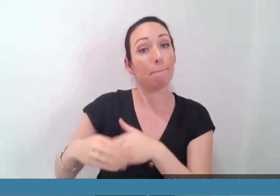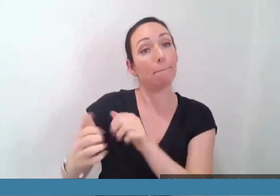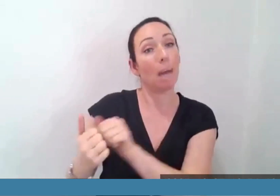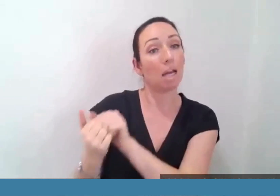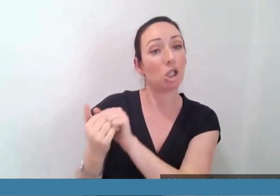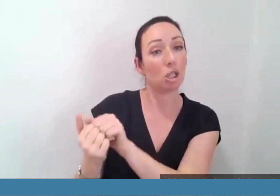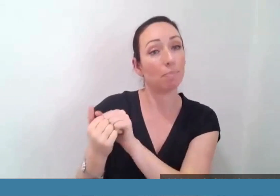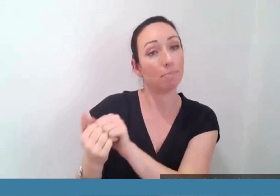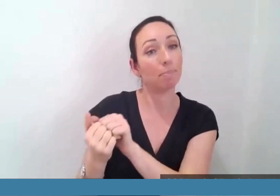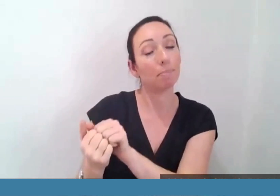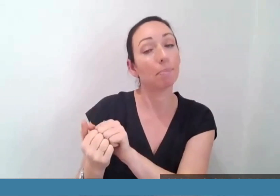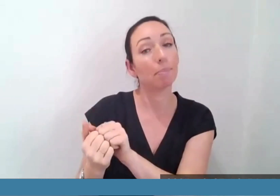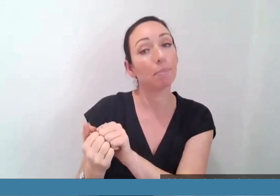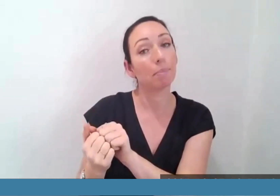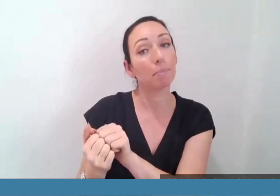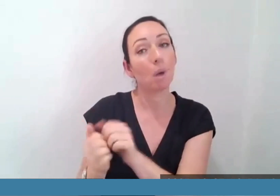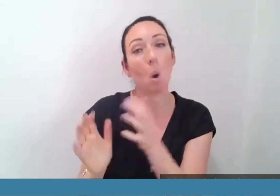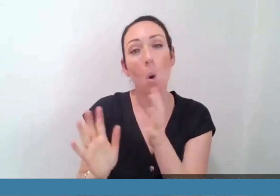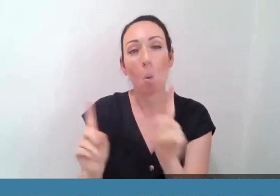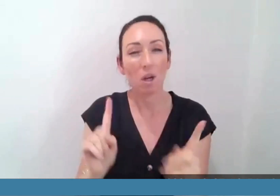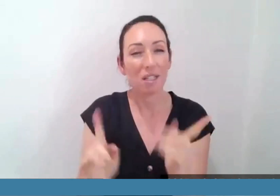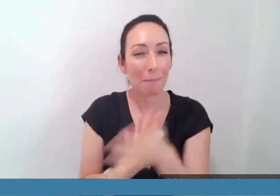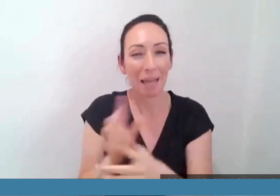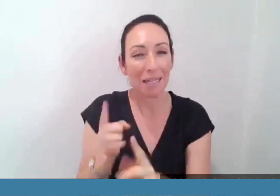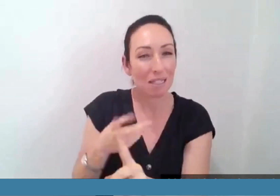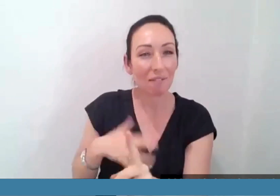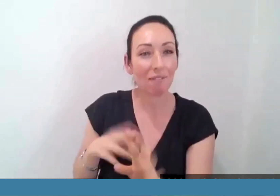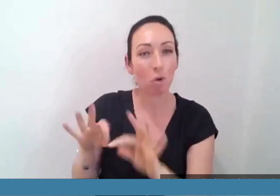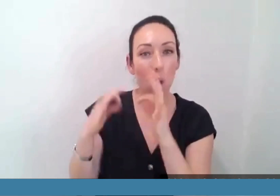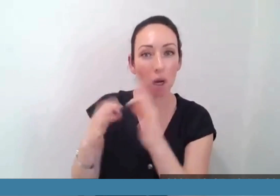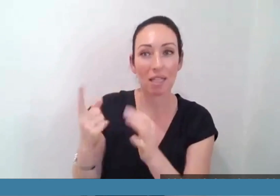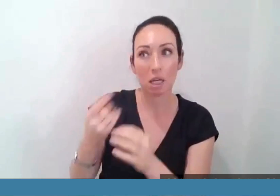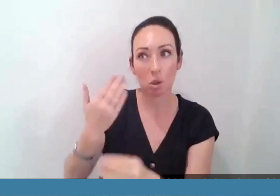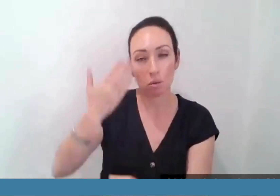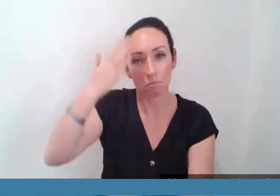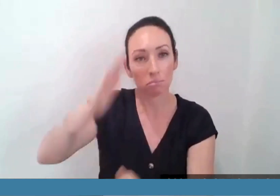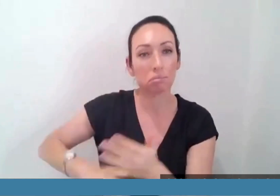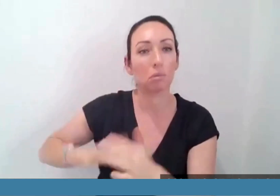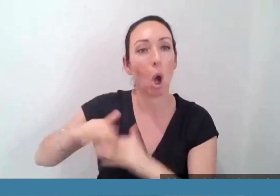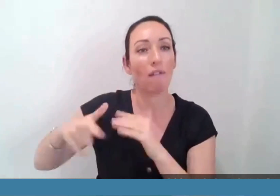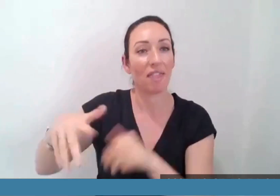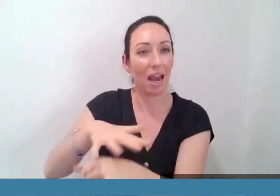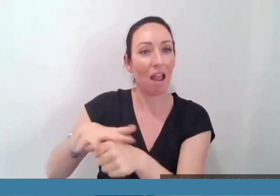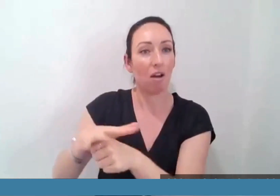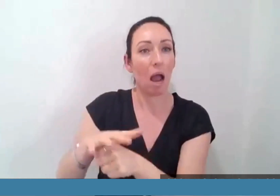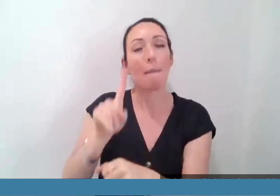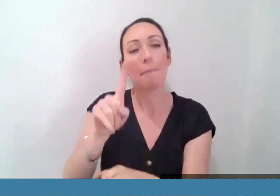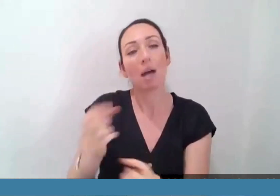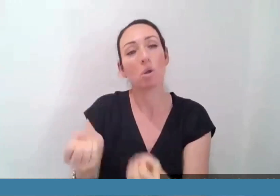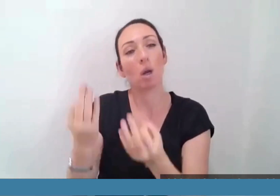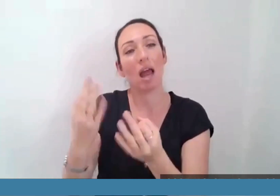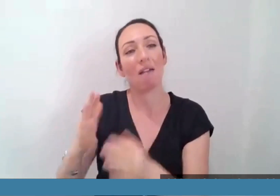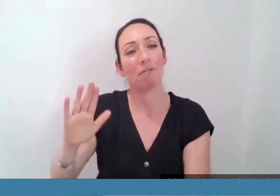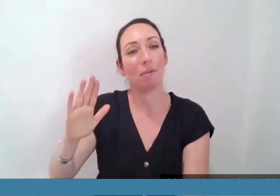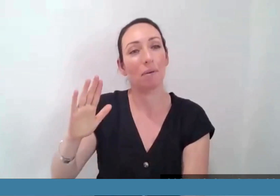So what does it mean for an organisation with expertise in this area who do not have background in academia?